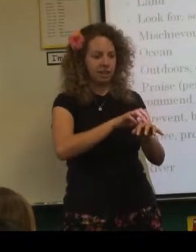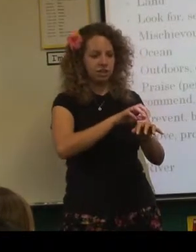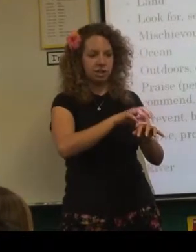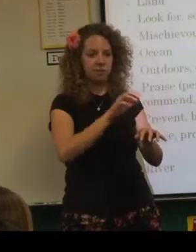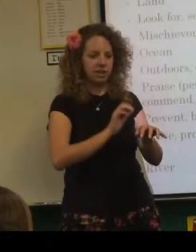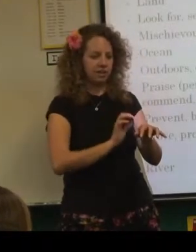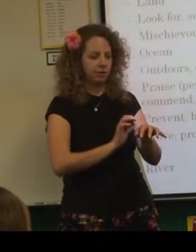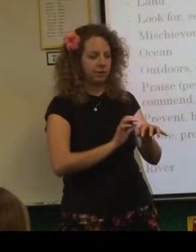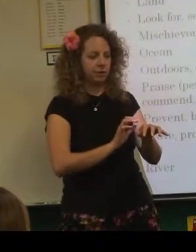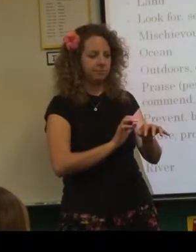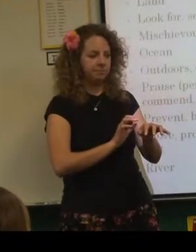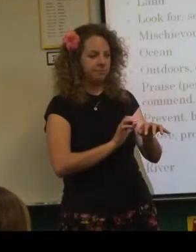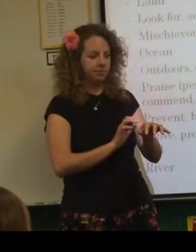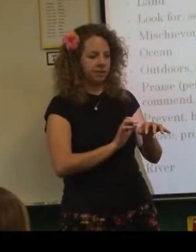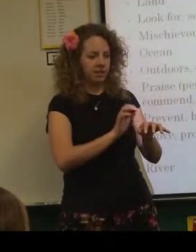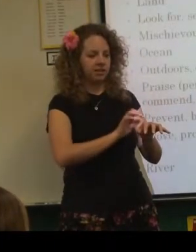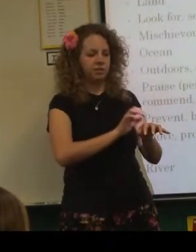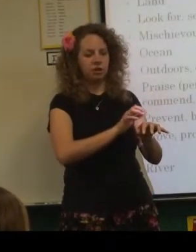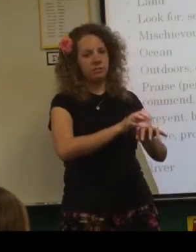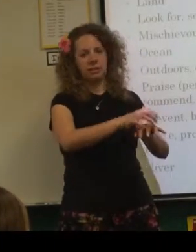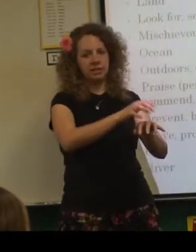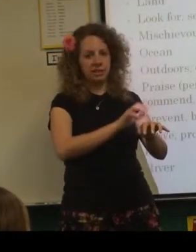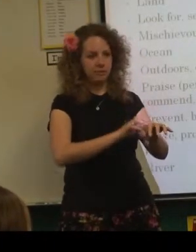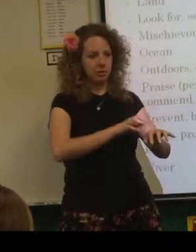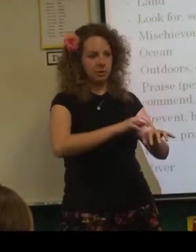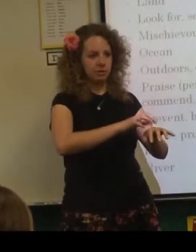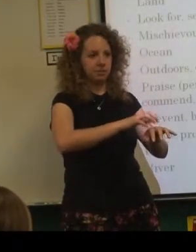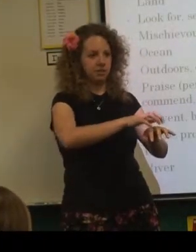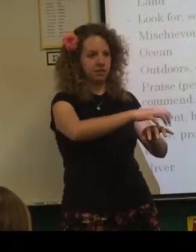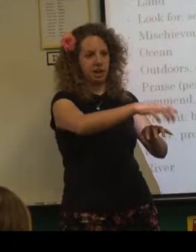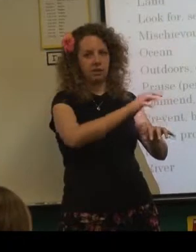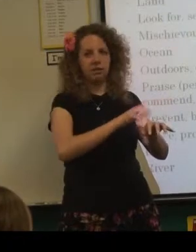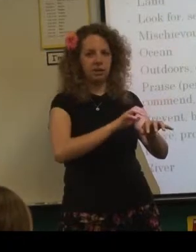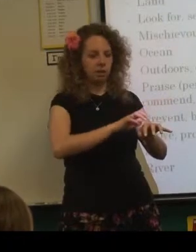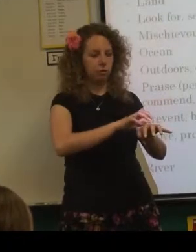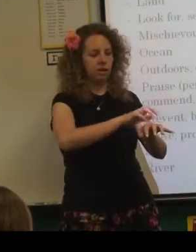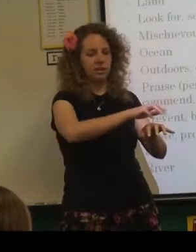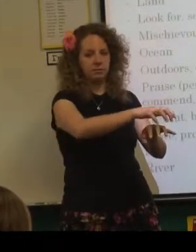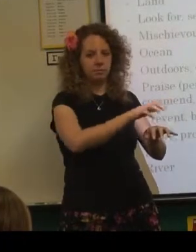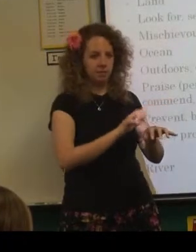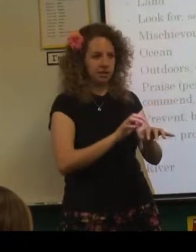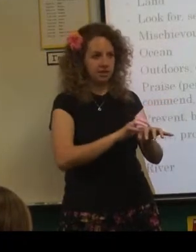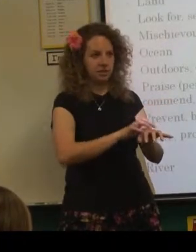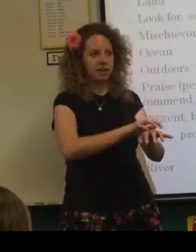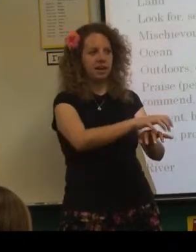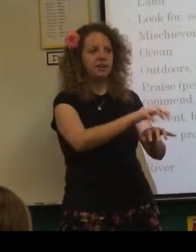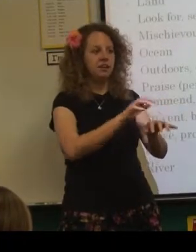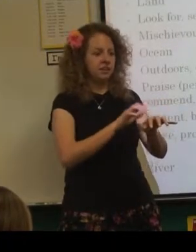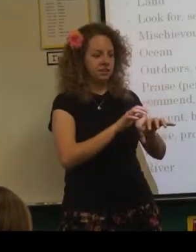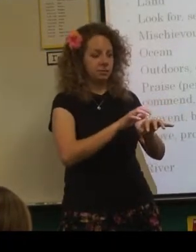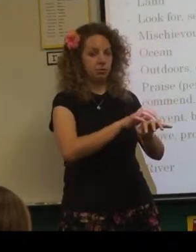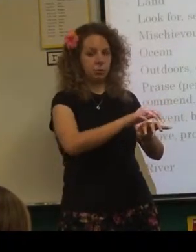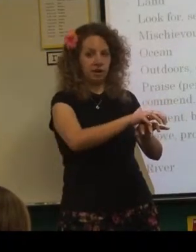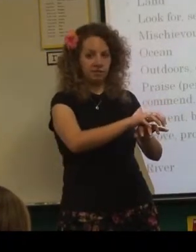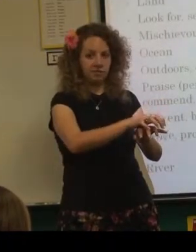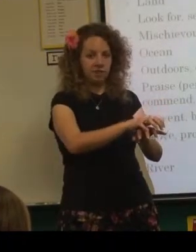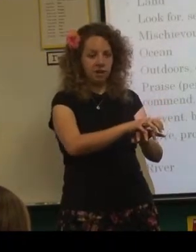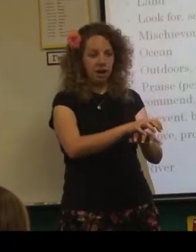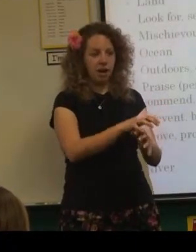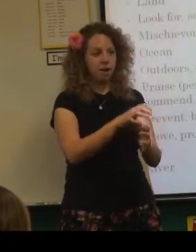a shape like if you were kind of describing like sandpaper or something like that, or like a rocky place like that. It's going to be rough.